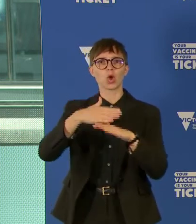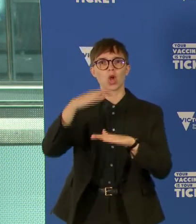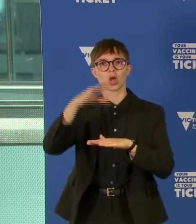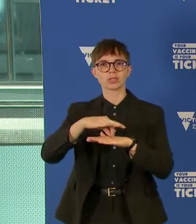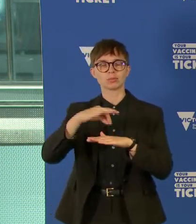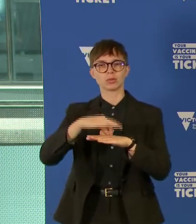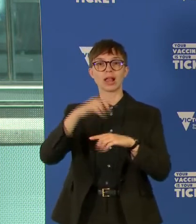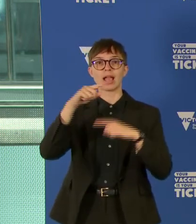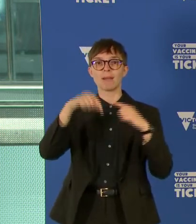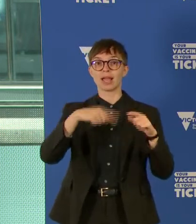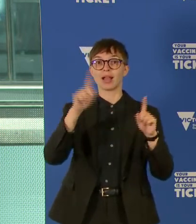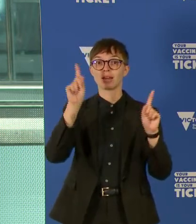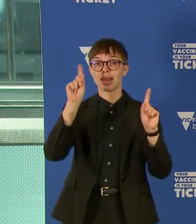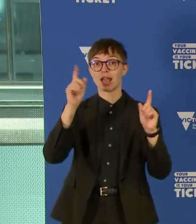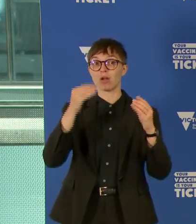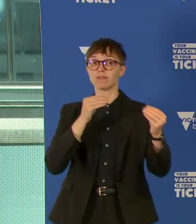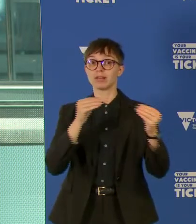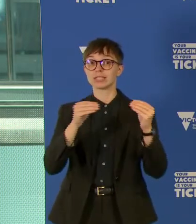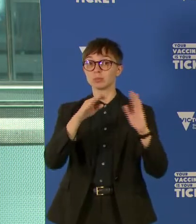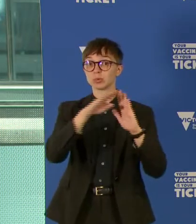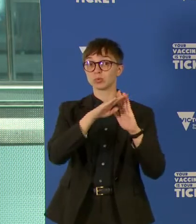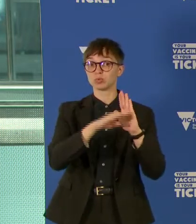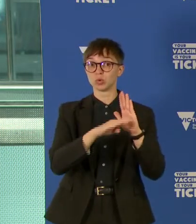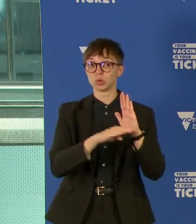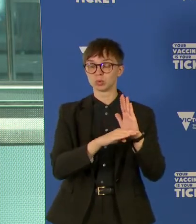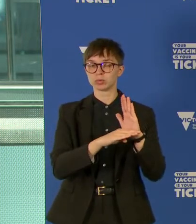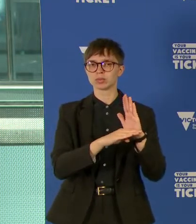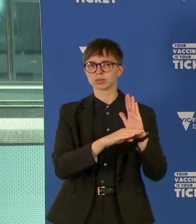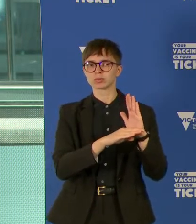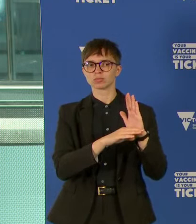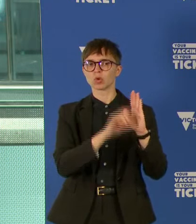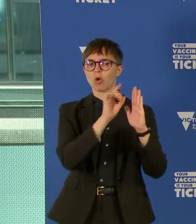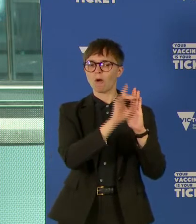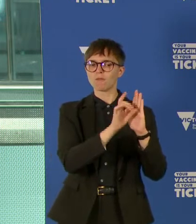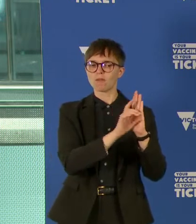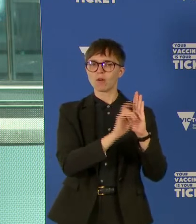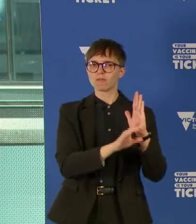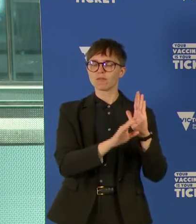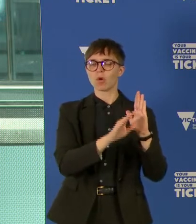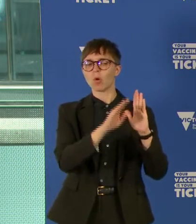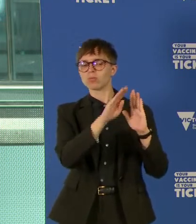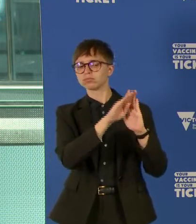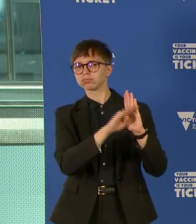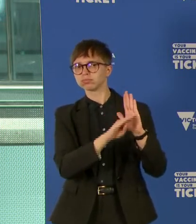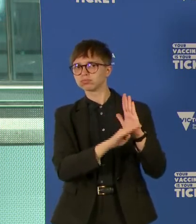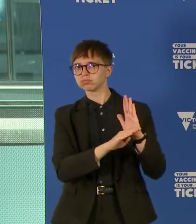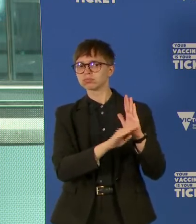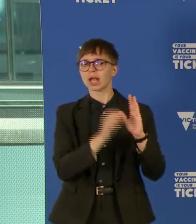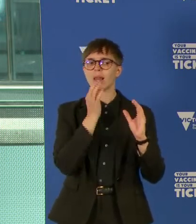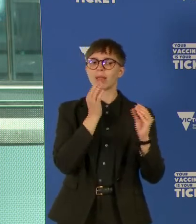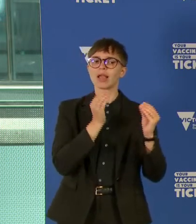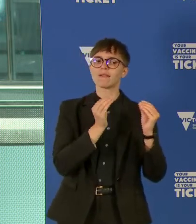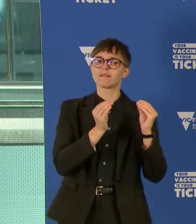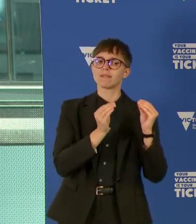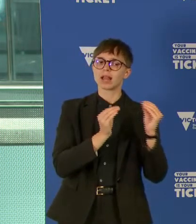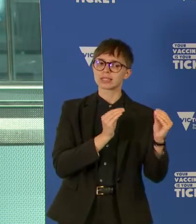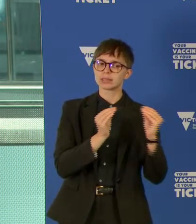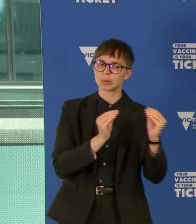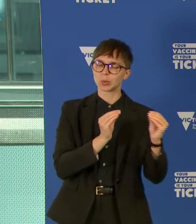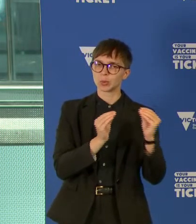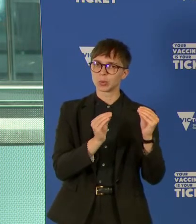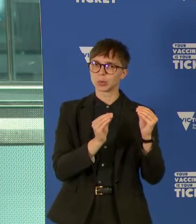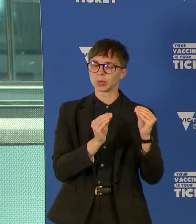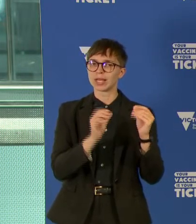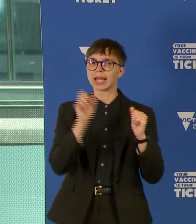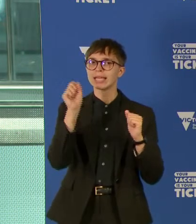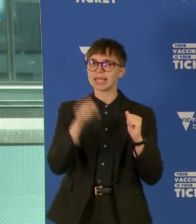about the proportionate measures of taking sensible, freeing up measures, whilst at the same